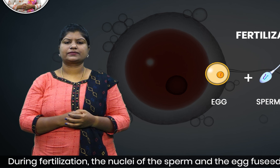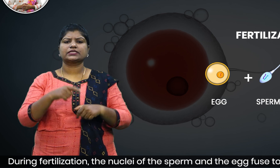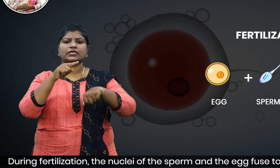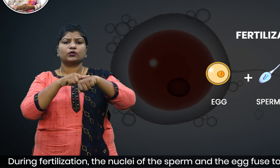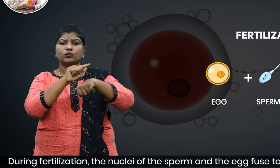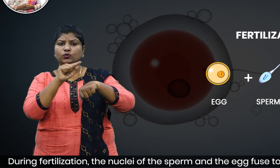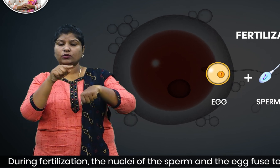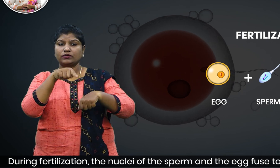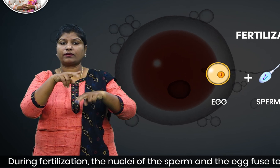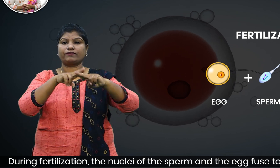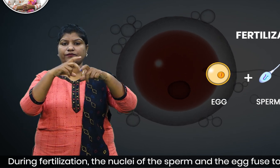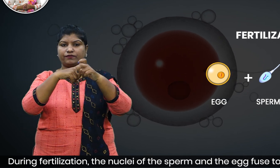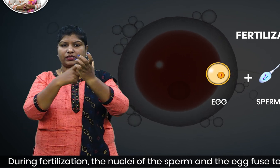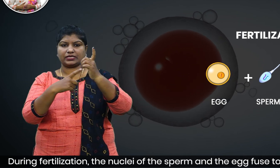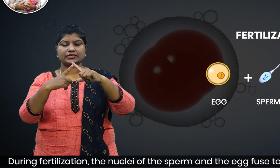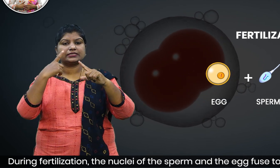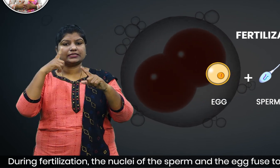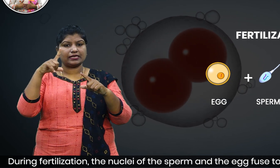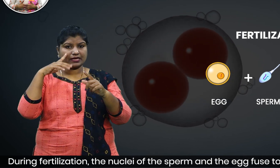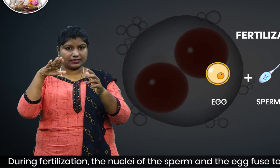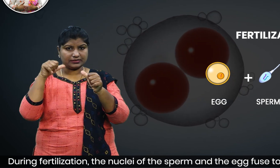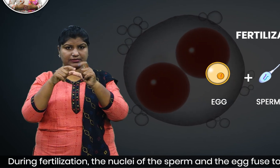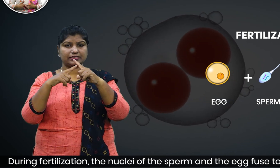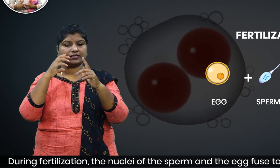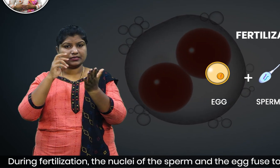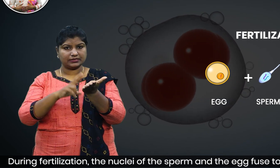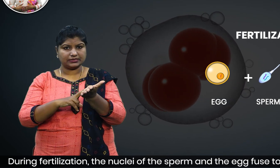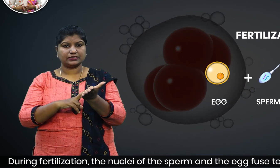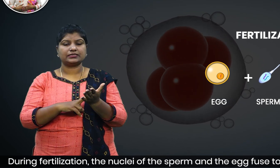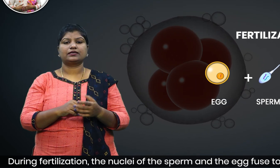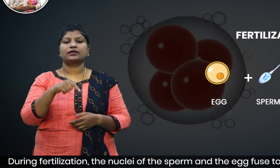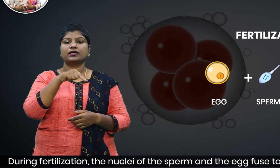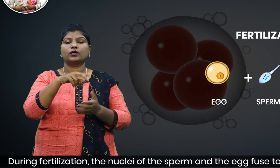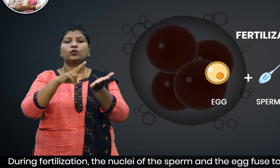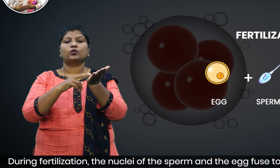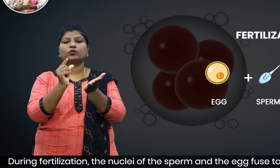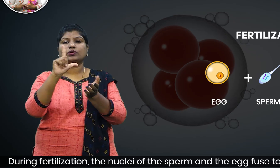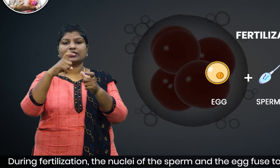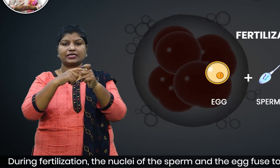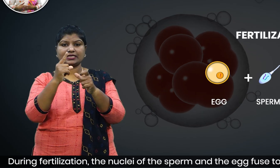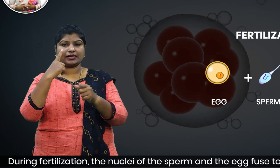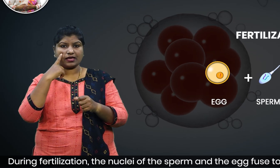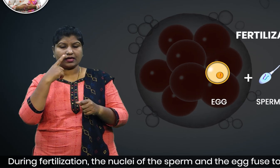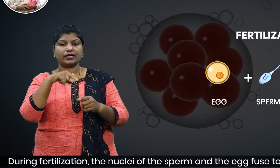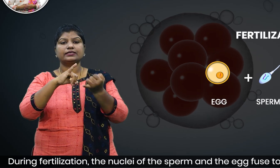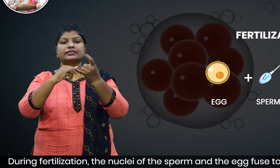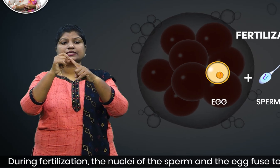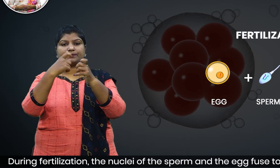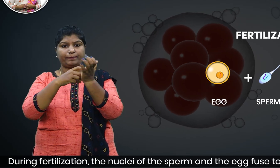During fertilization, the nuclei of the sperm and the egg